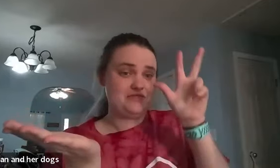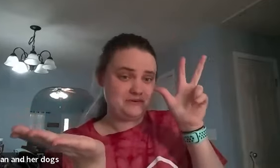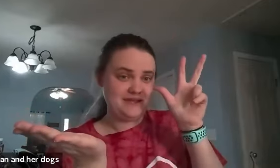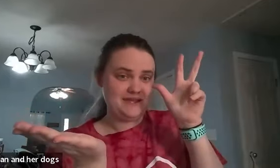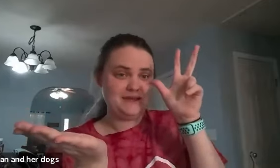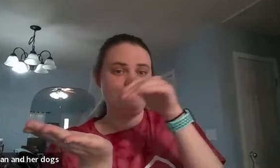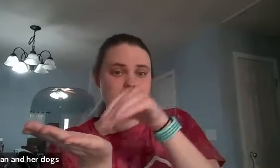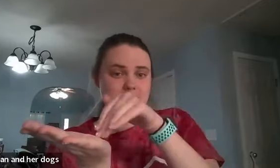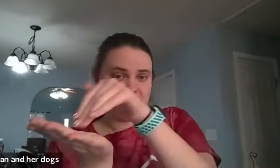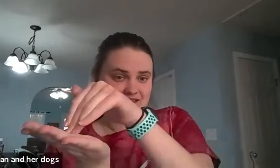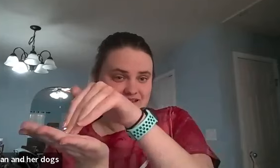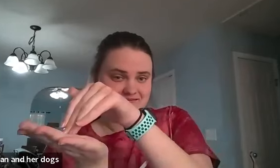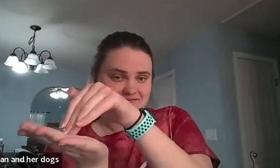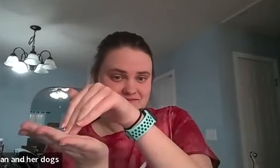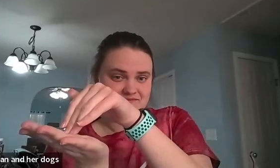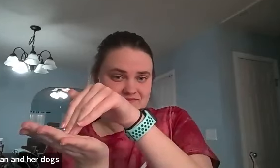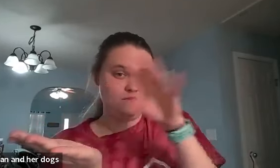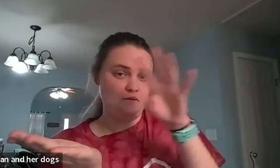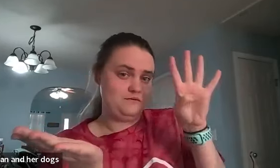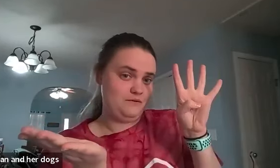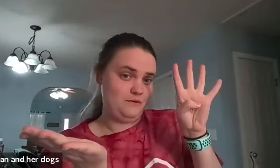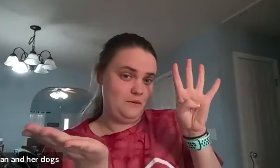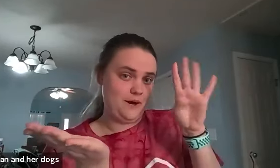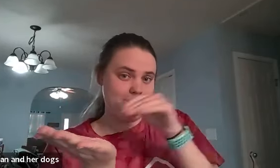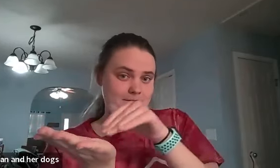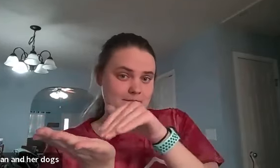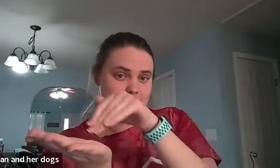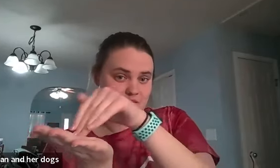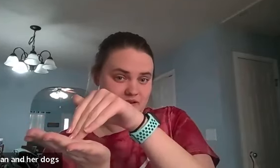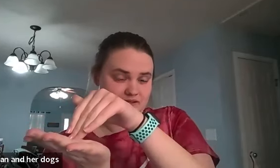3 million, 4 million,